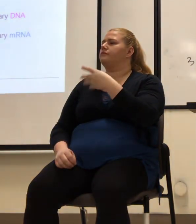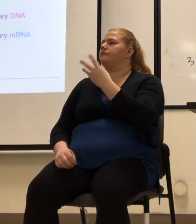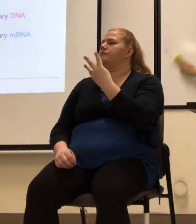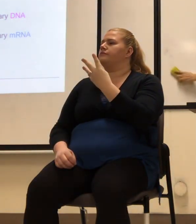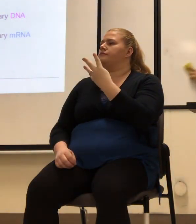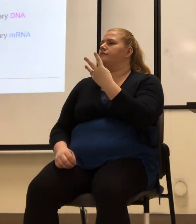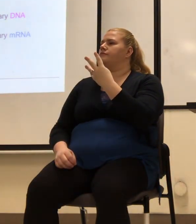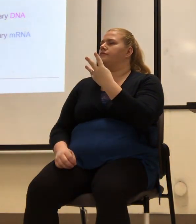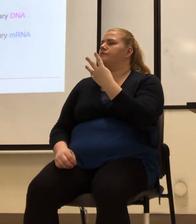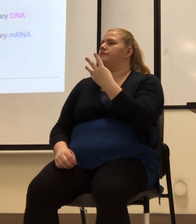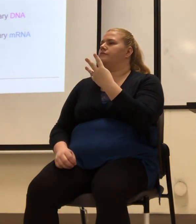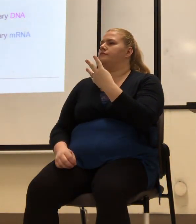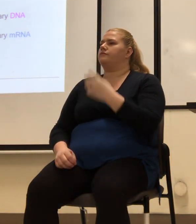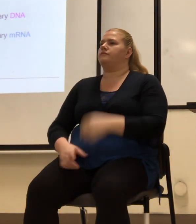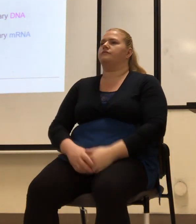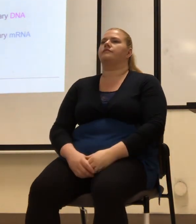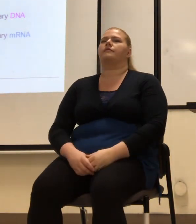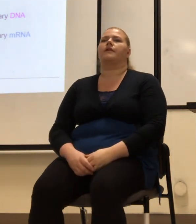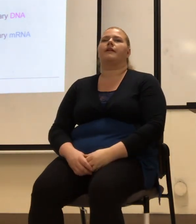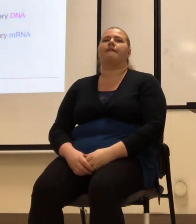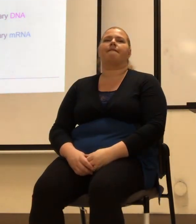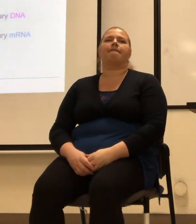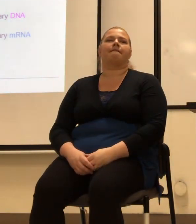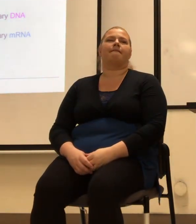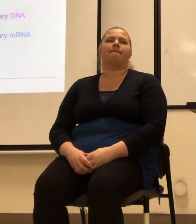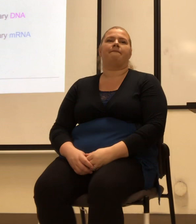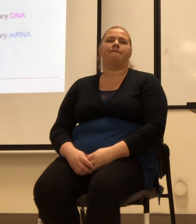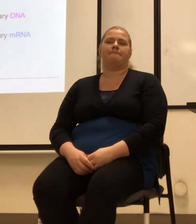sounds right. Number 4.